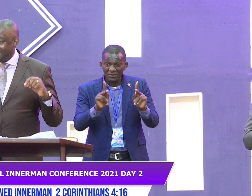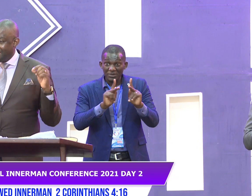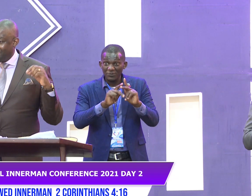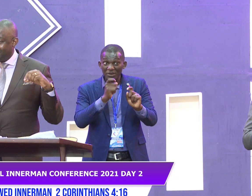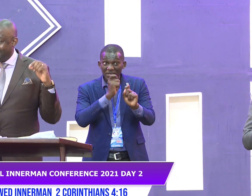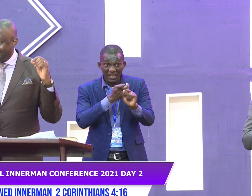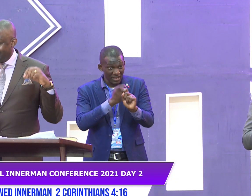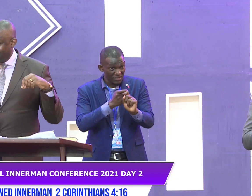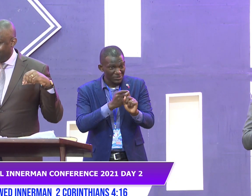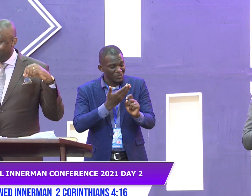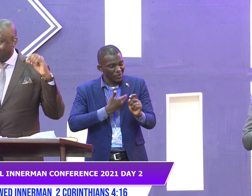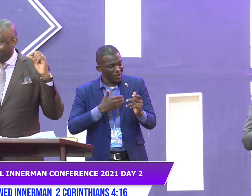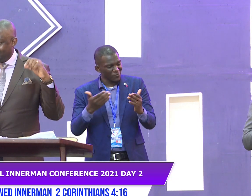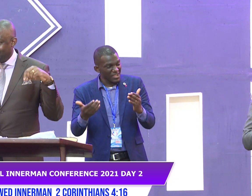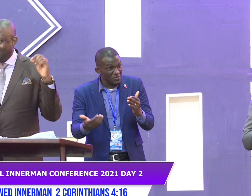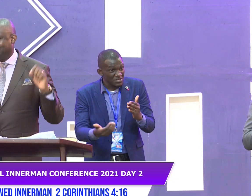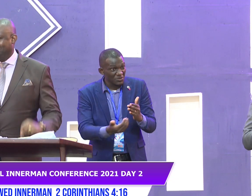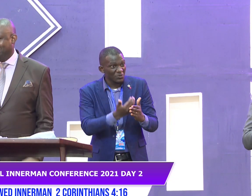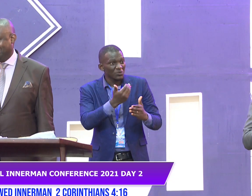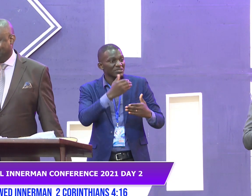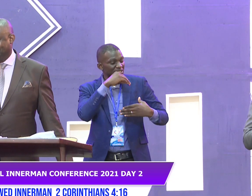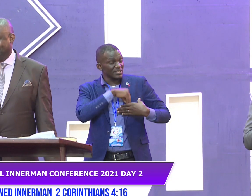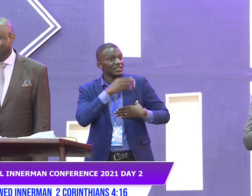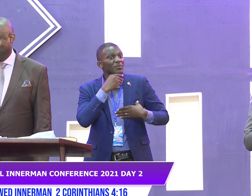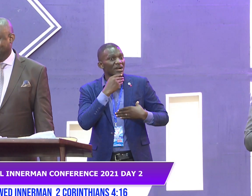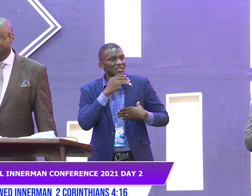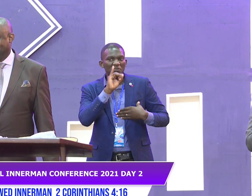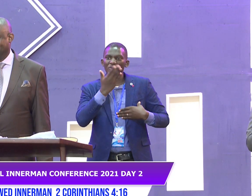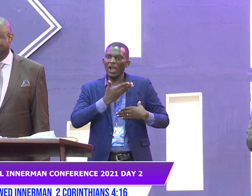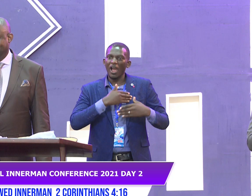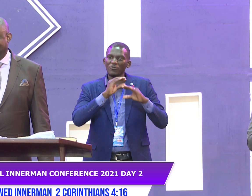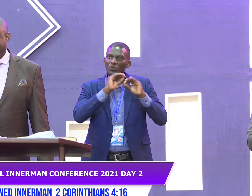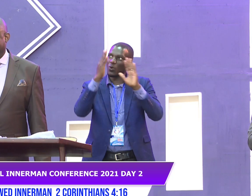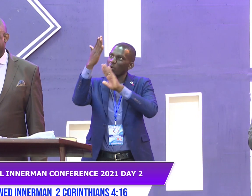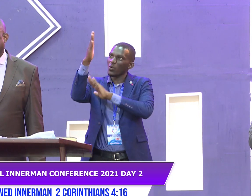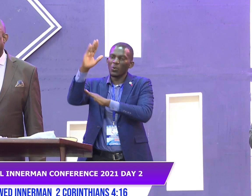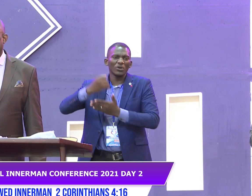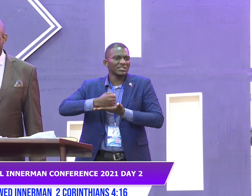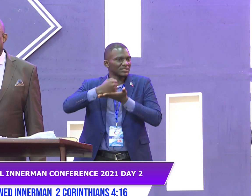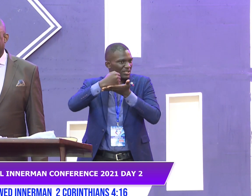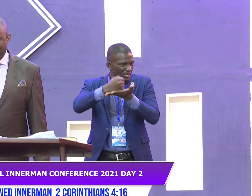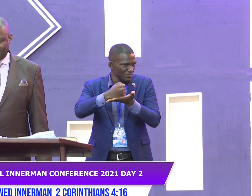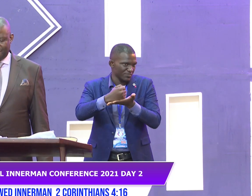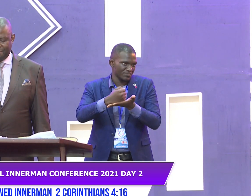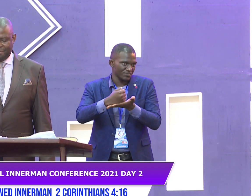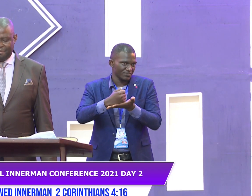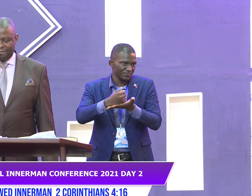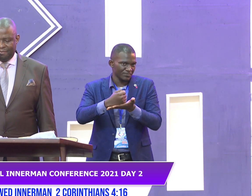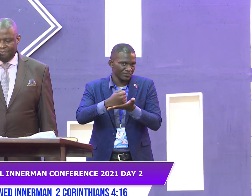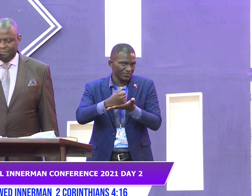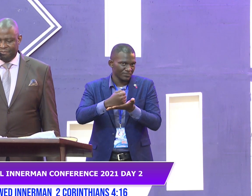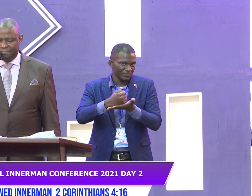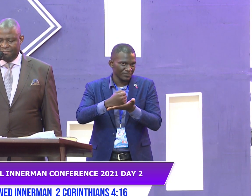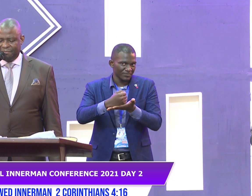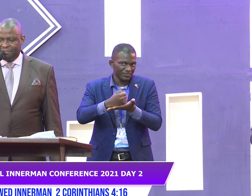man without the help of the Spirit of God. Kiba kizibu nnyo okubeera n'omuntu omuntu w'omunda aziddwa